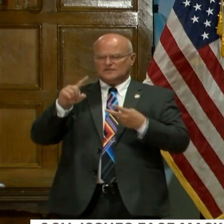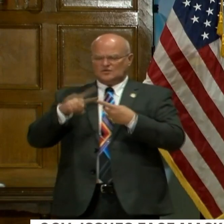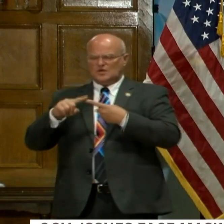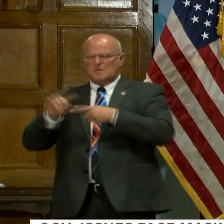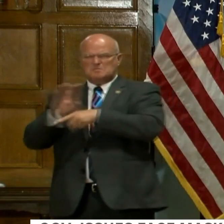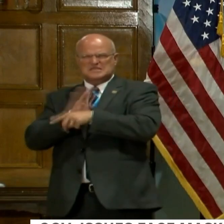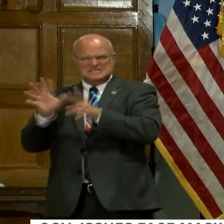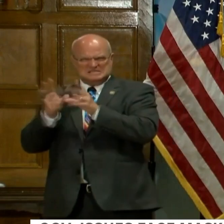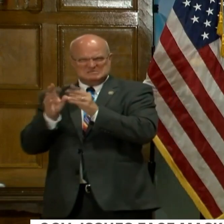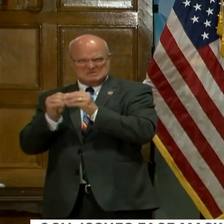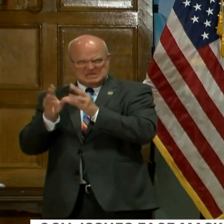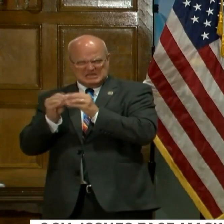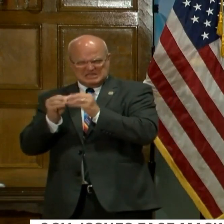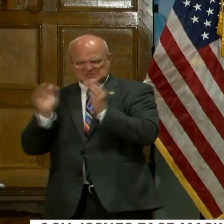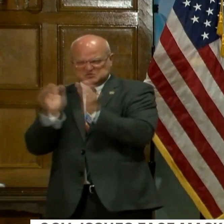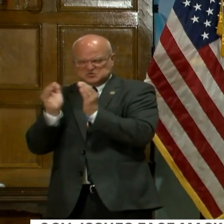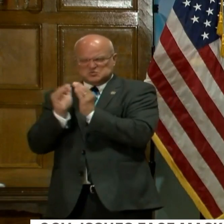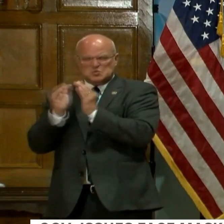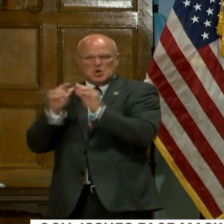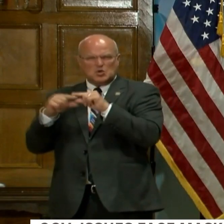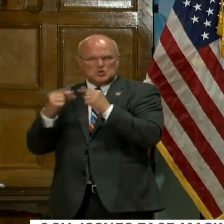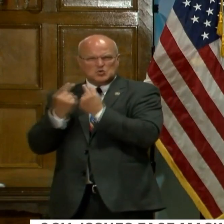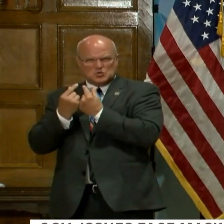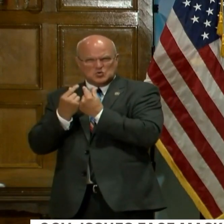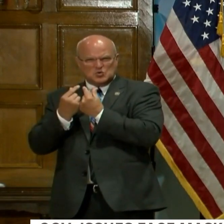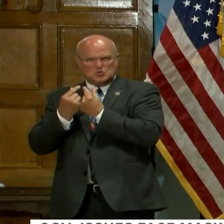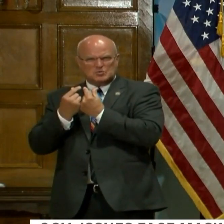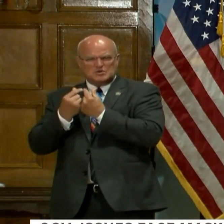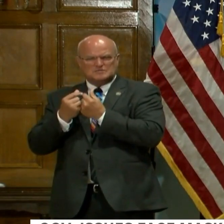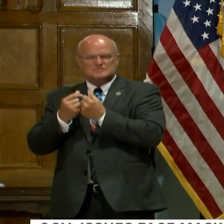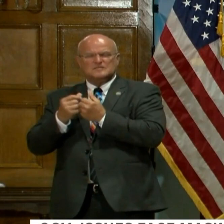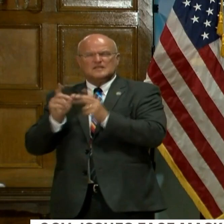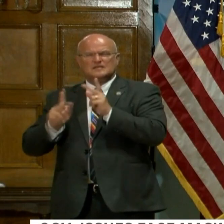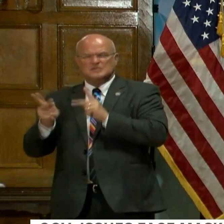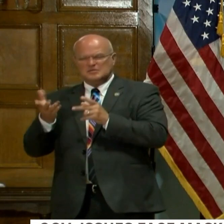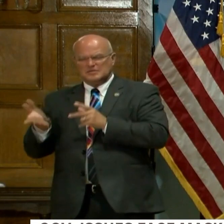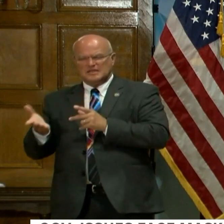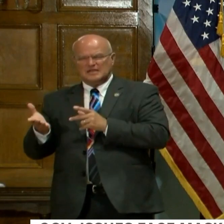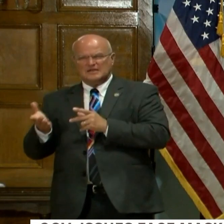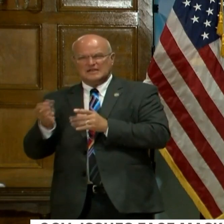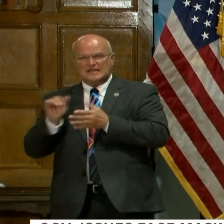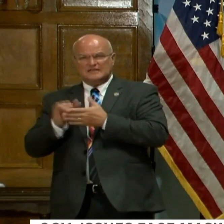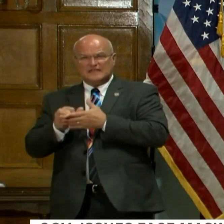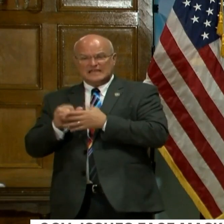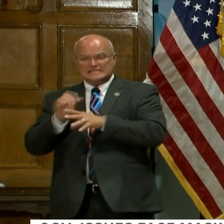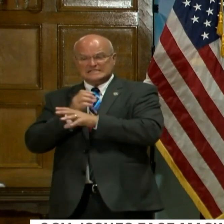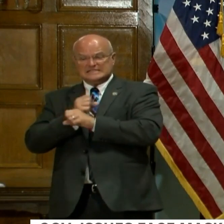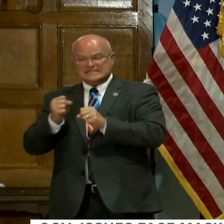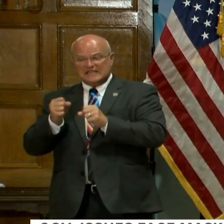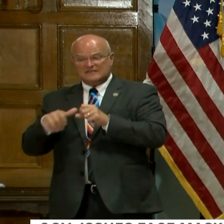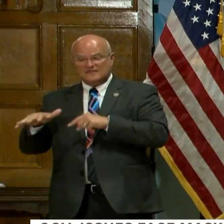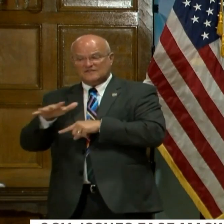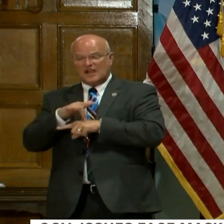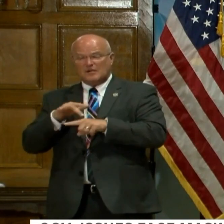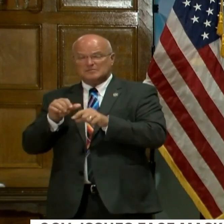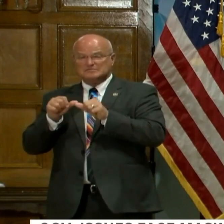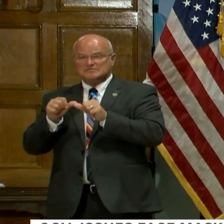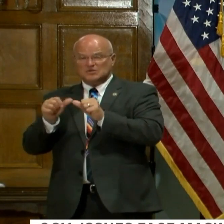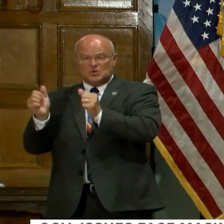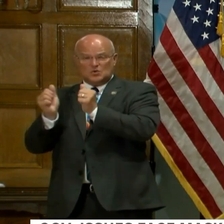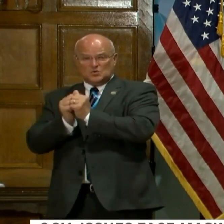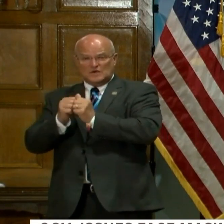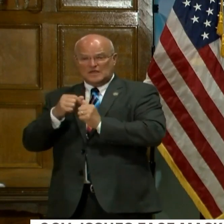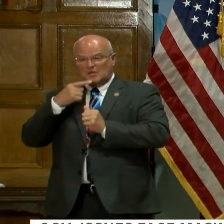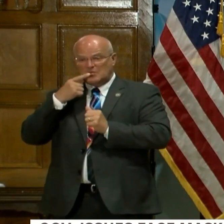meeting. They have a much smaller venue or crowd there. If that is a safe environment that's consistent